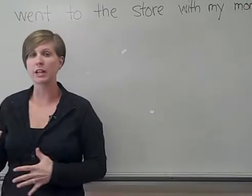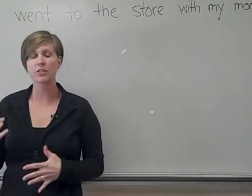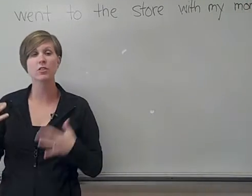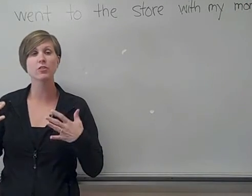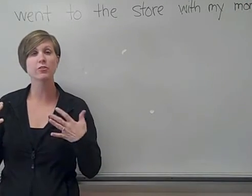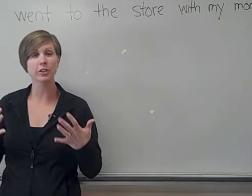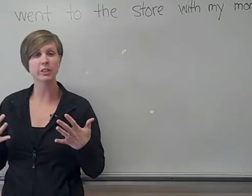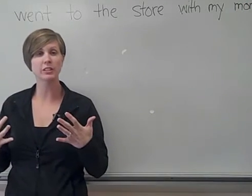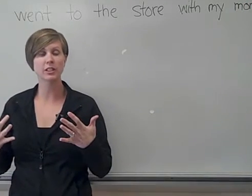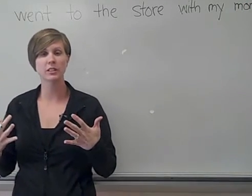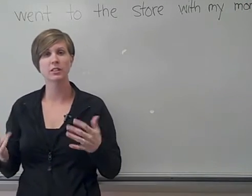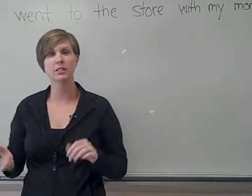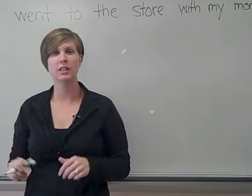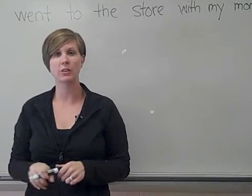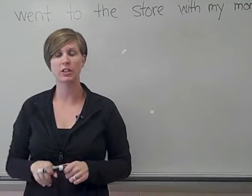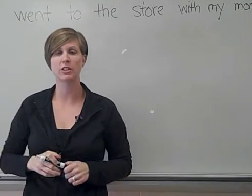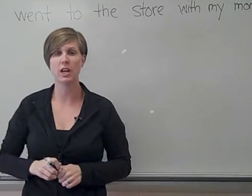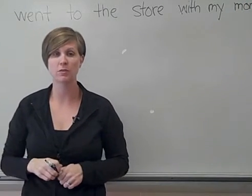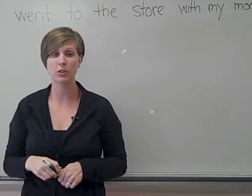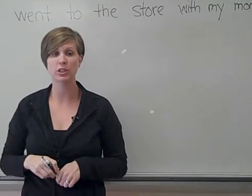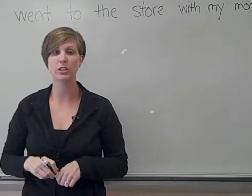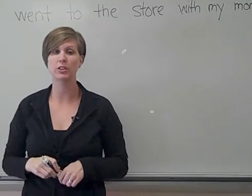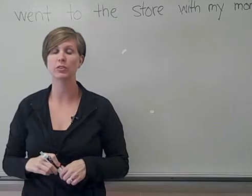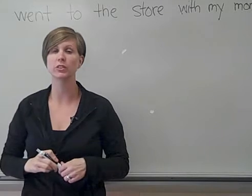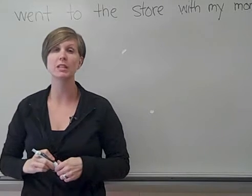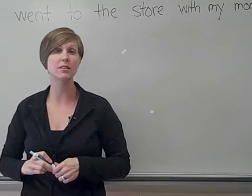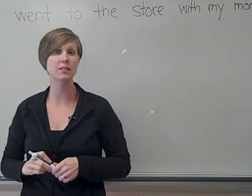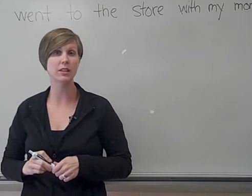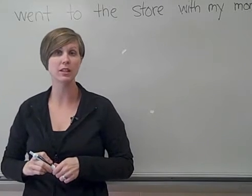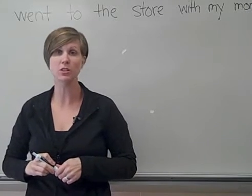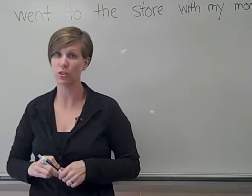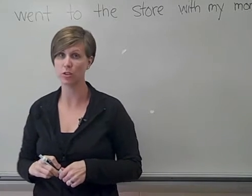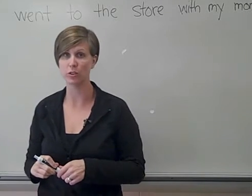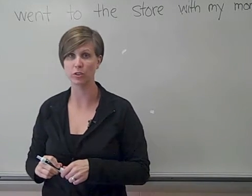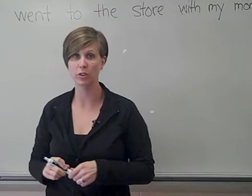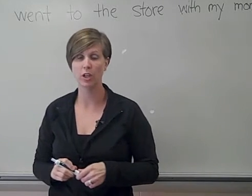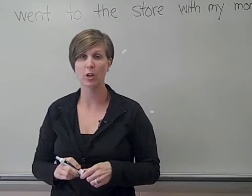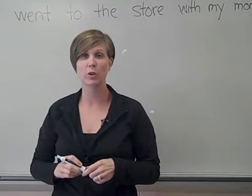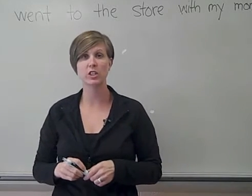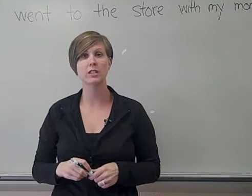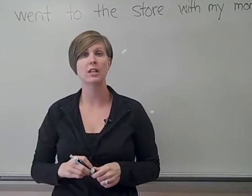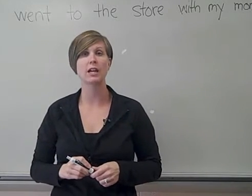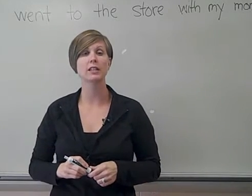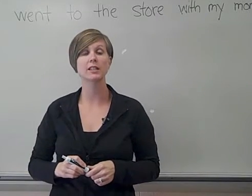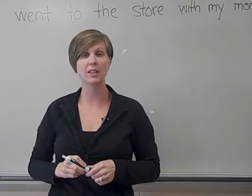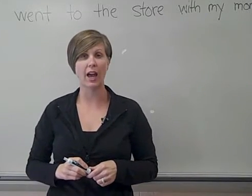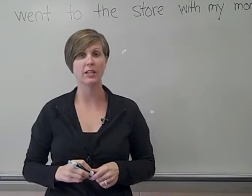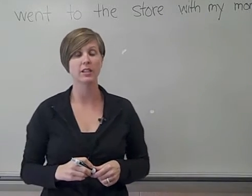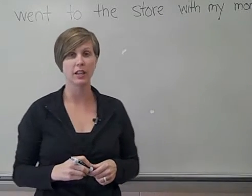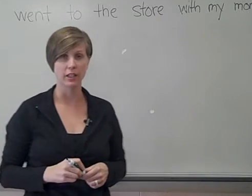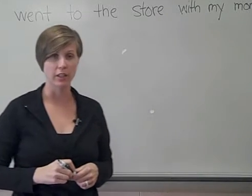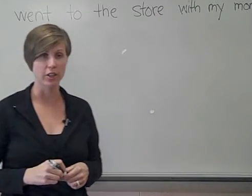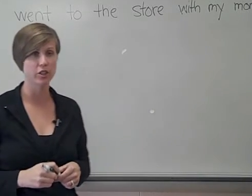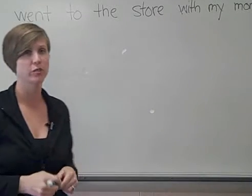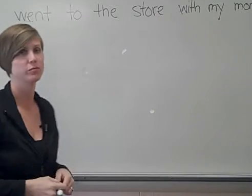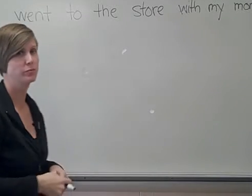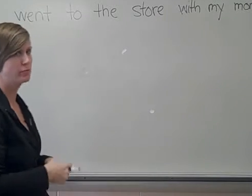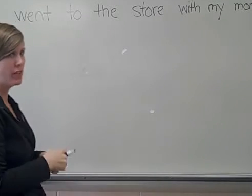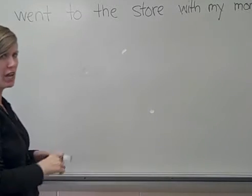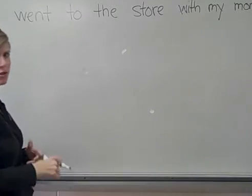So the first language that I'm going to use is C2, which is signed exact English. And